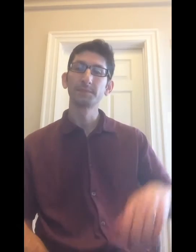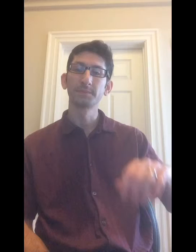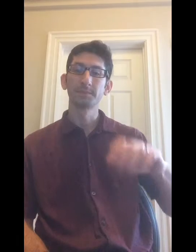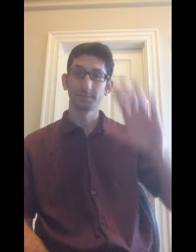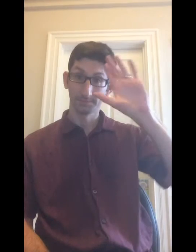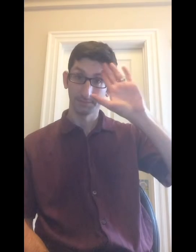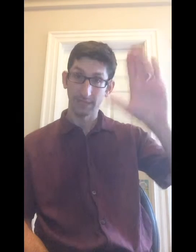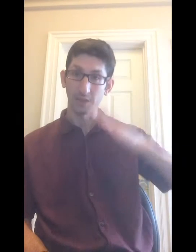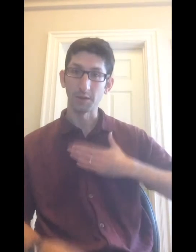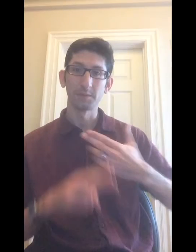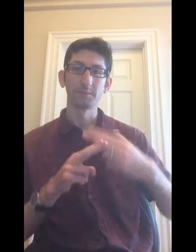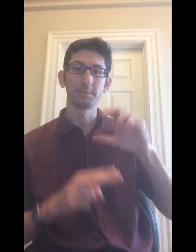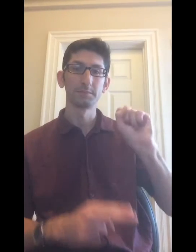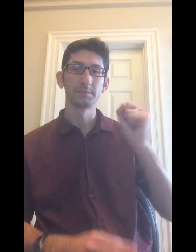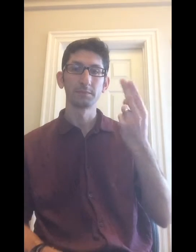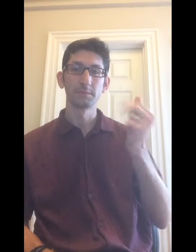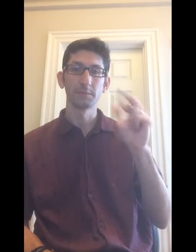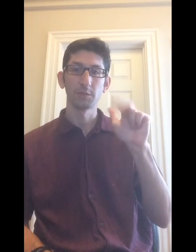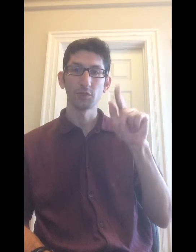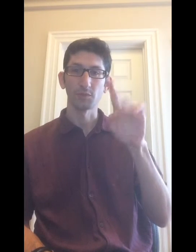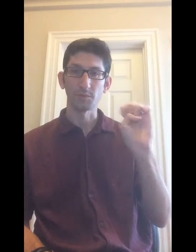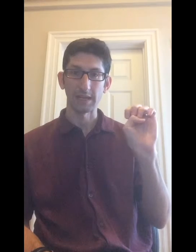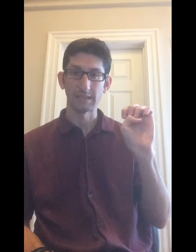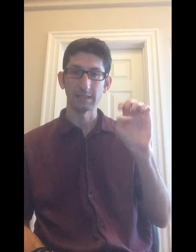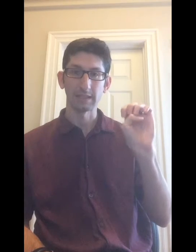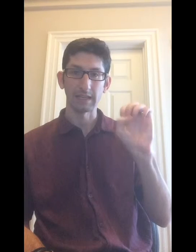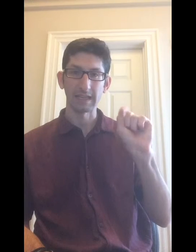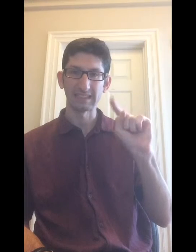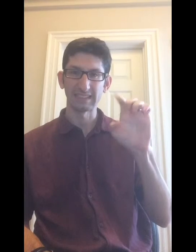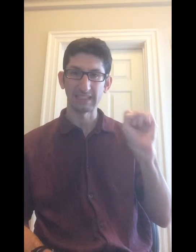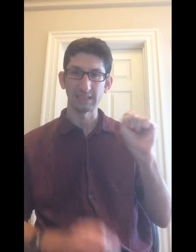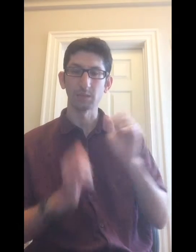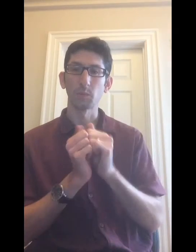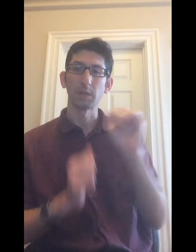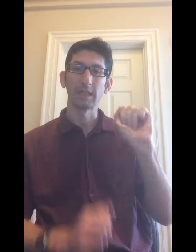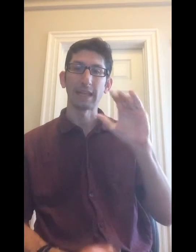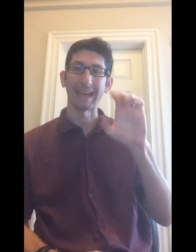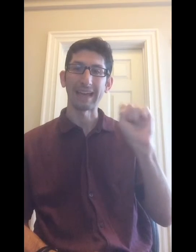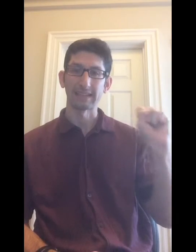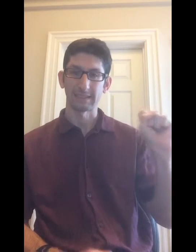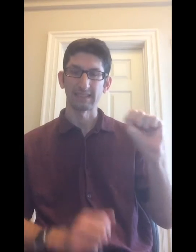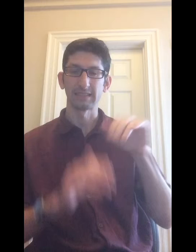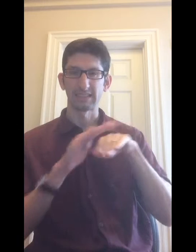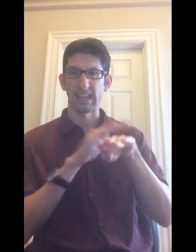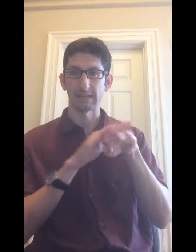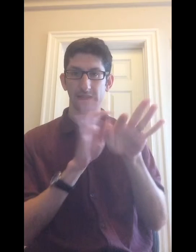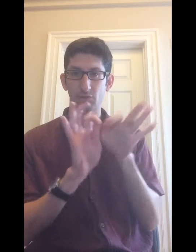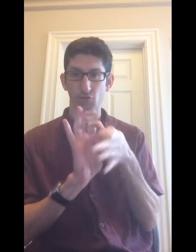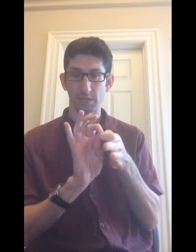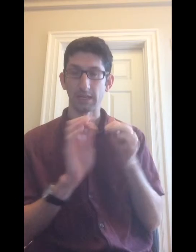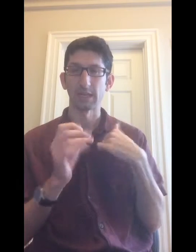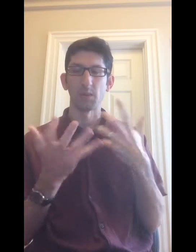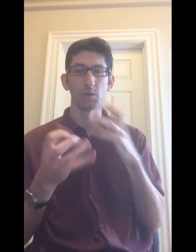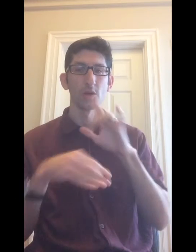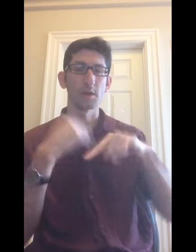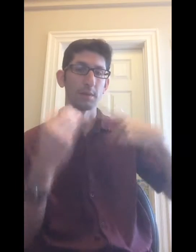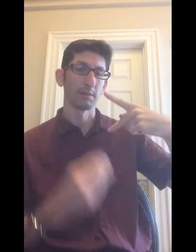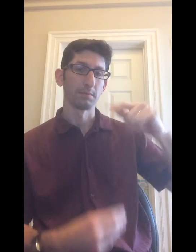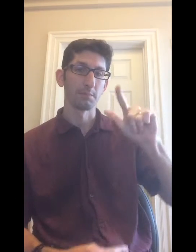Hello, my name is Sharette Estes and I'm with Access Interpreting, and I'm here today to talk to you about the paleo diet. The name paleo